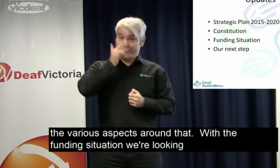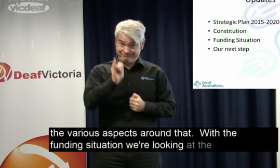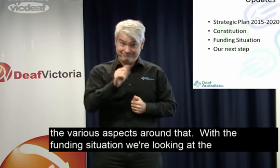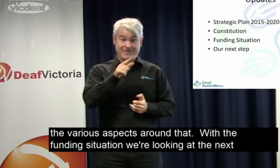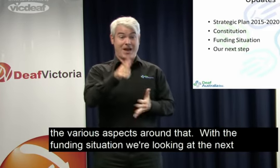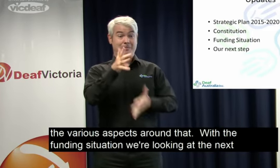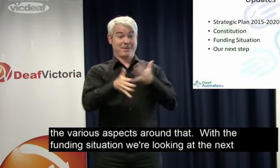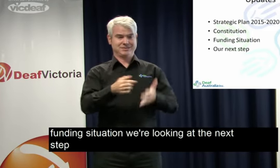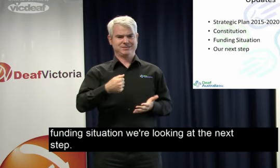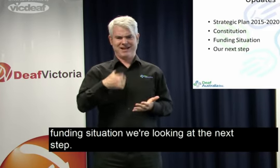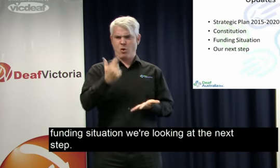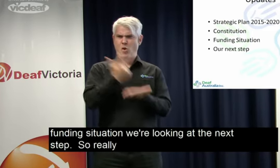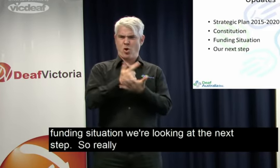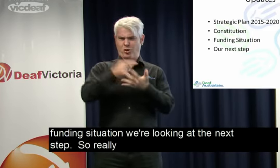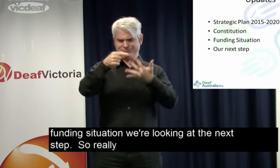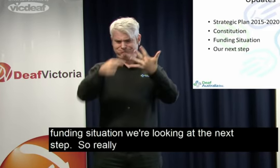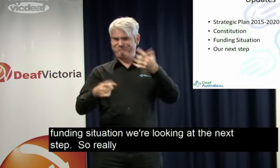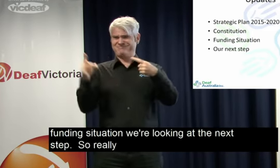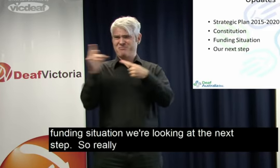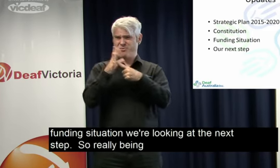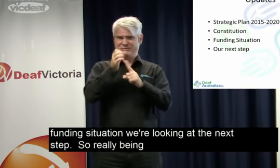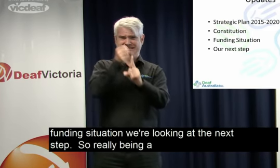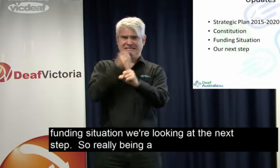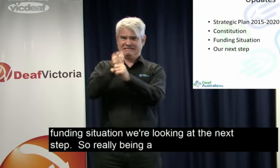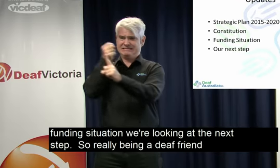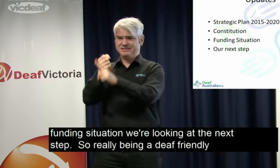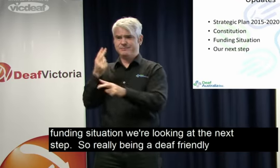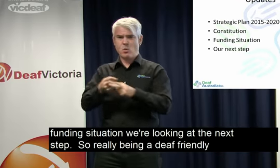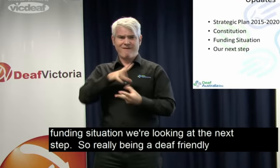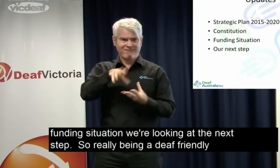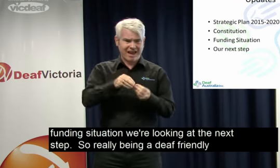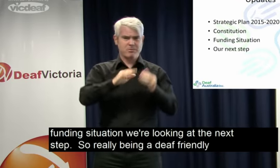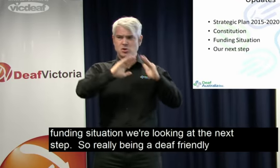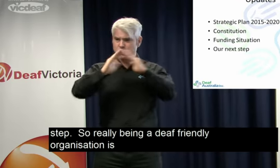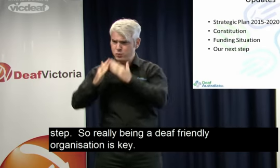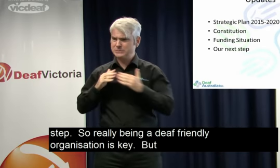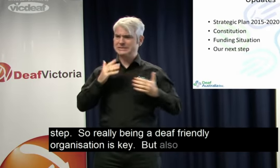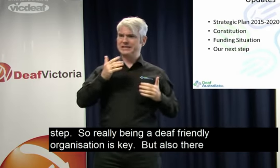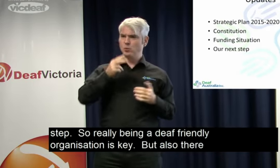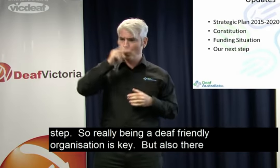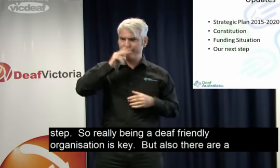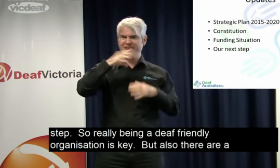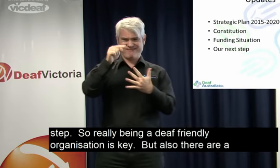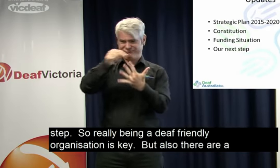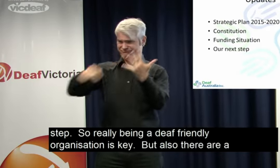organisation is key, but also there's a lot of other important advocacy work that we need to do for